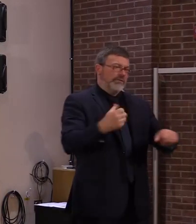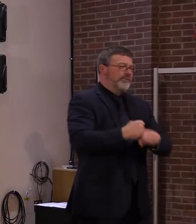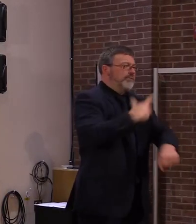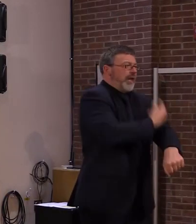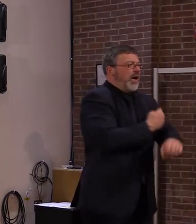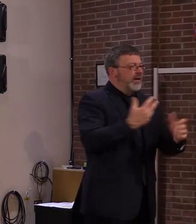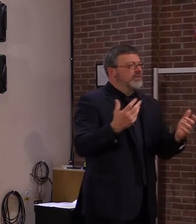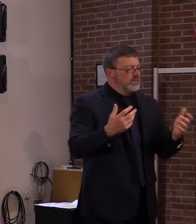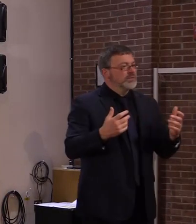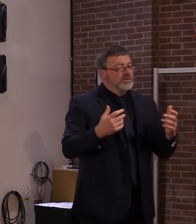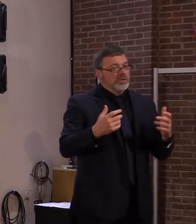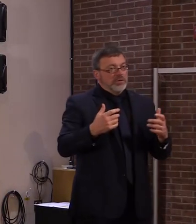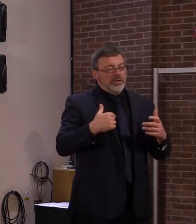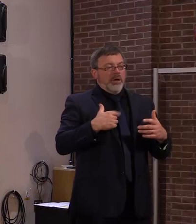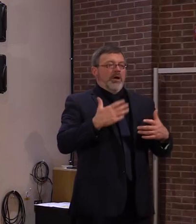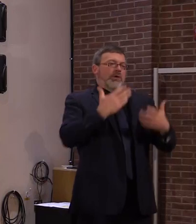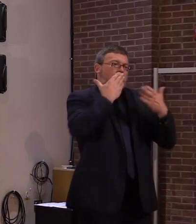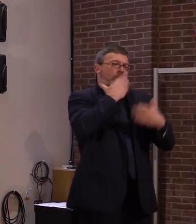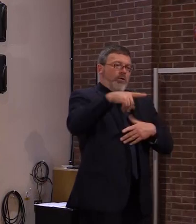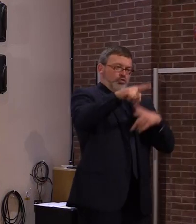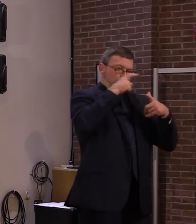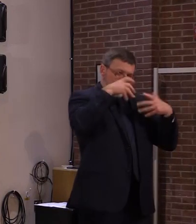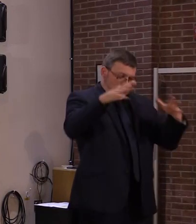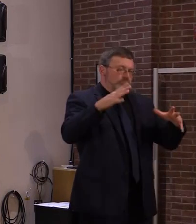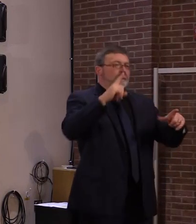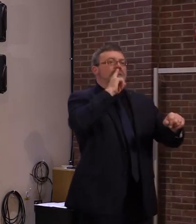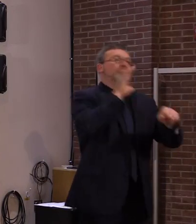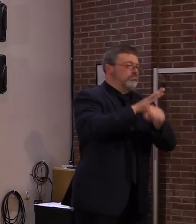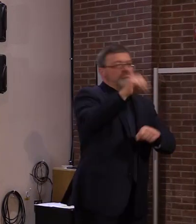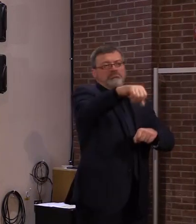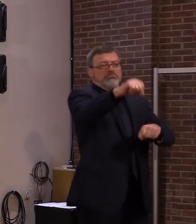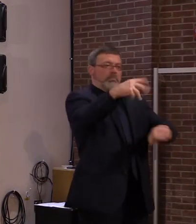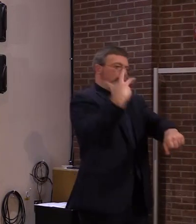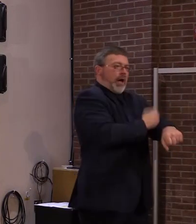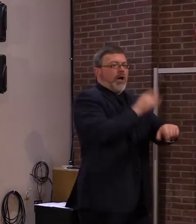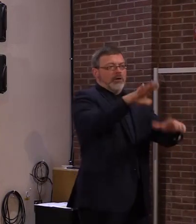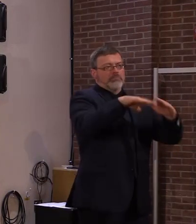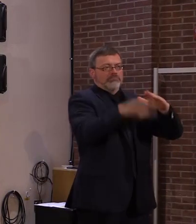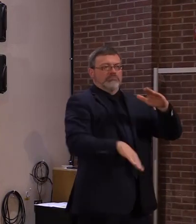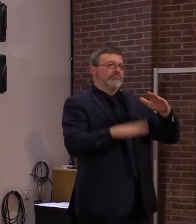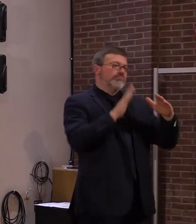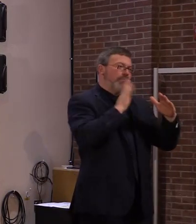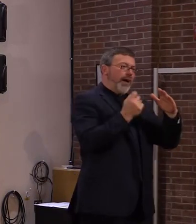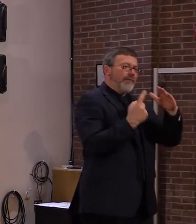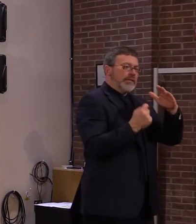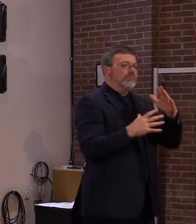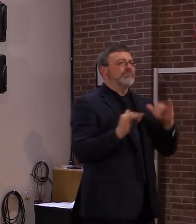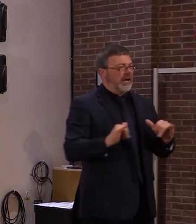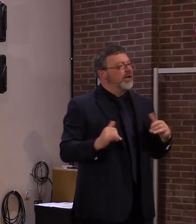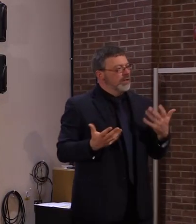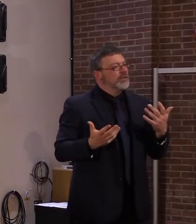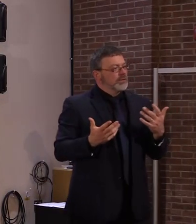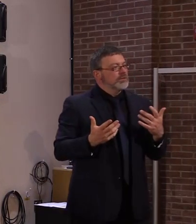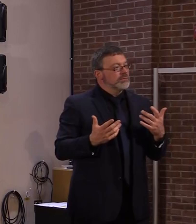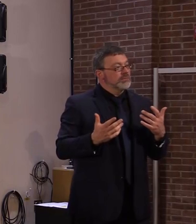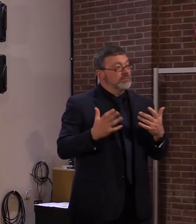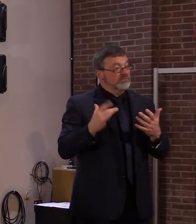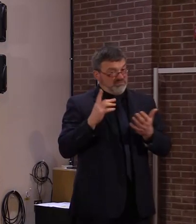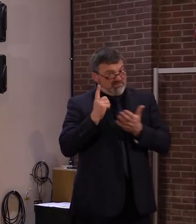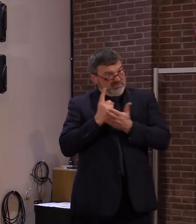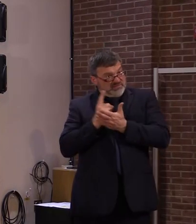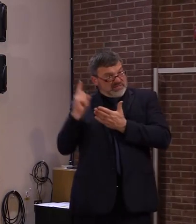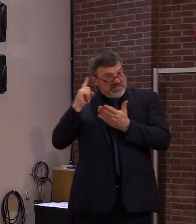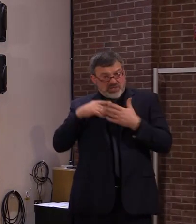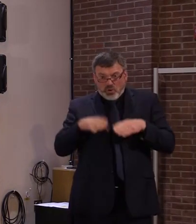very heartened by the response as soon as registration opened last week, and we look forward to having these kids